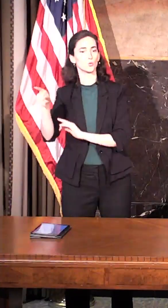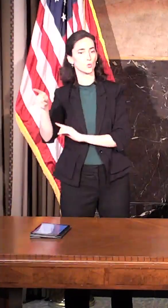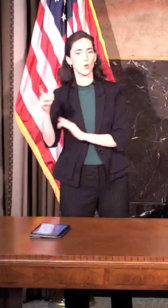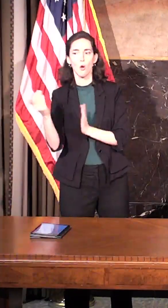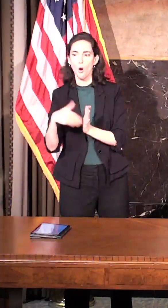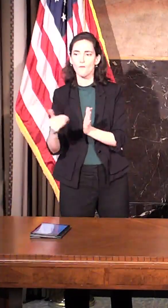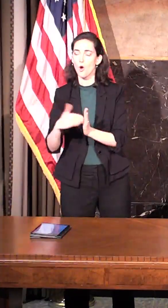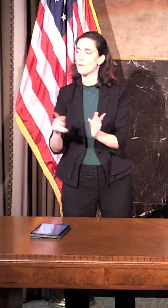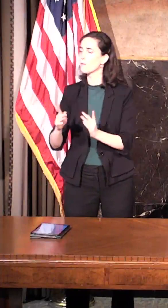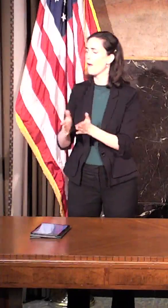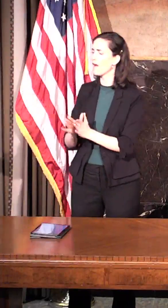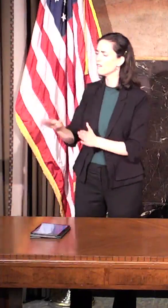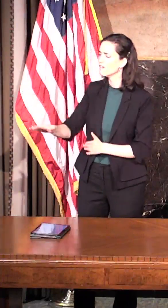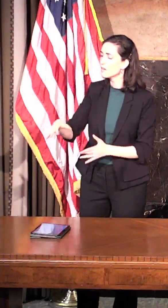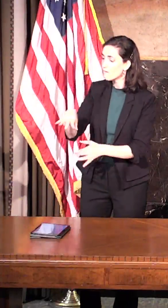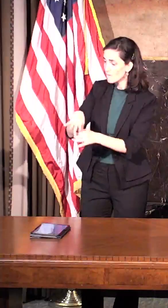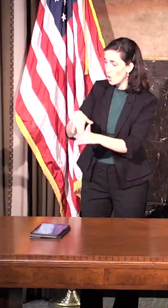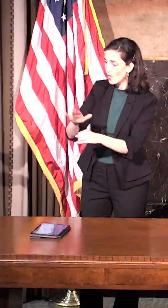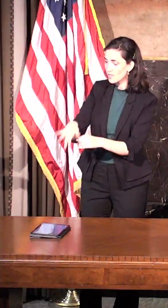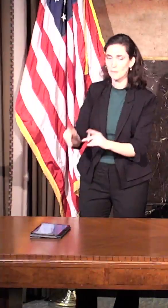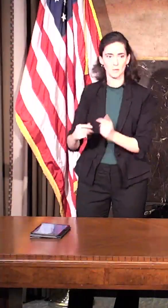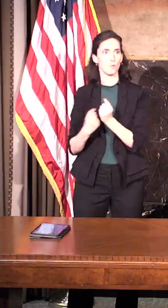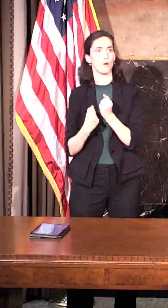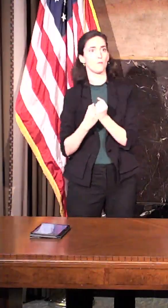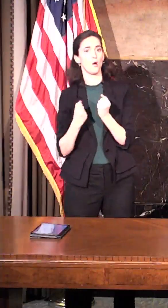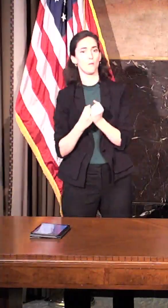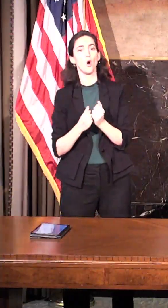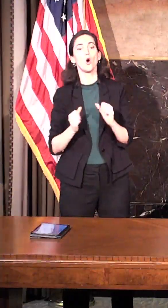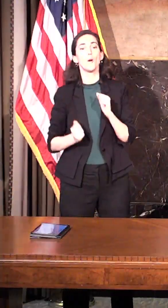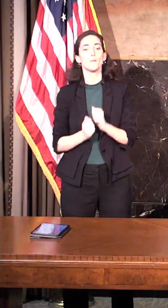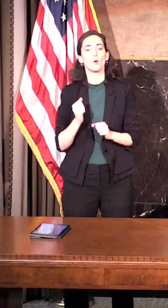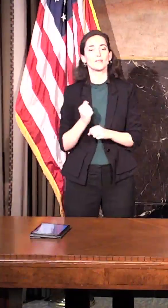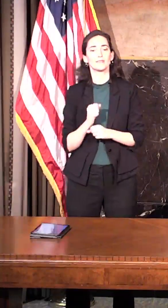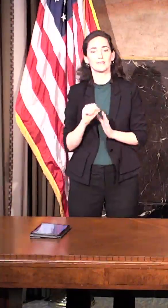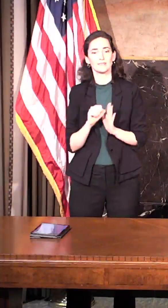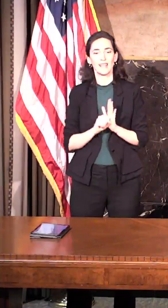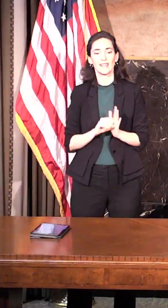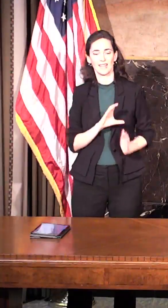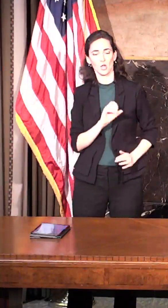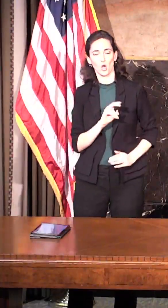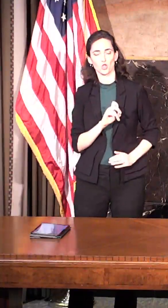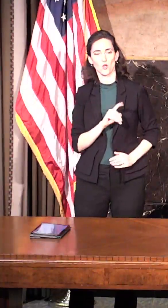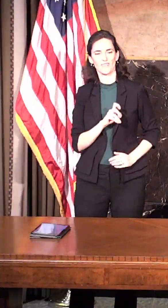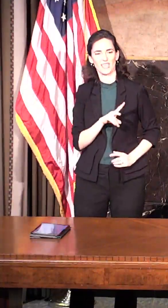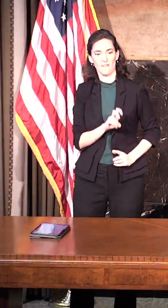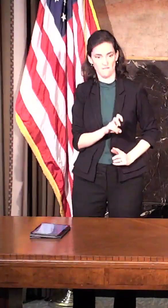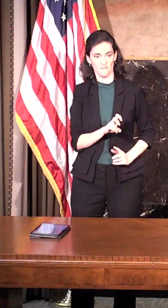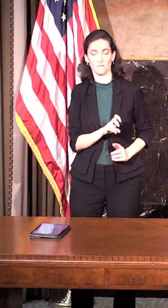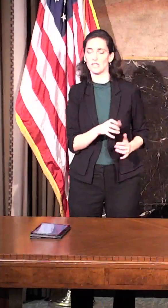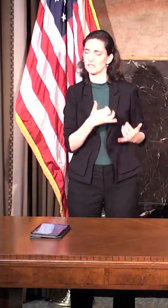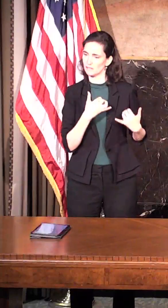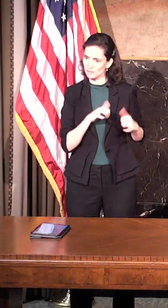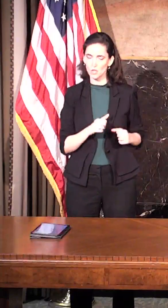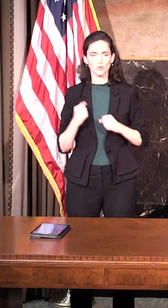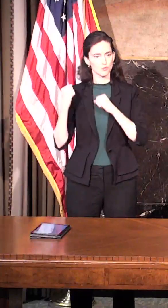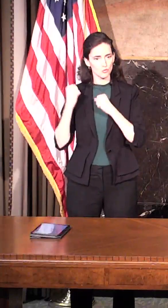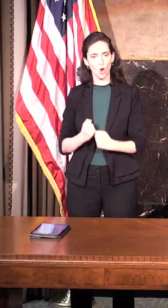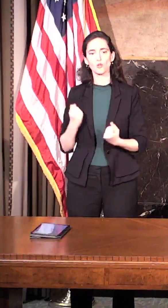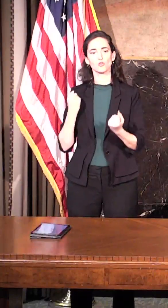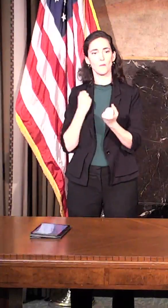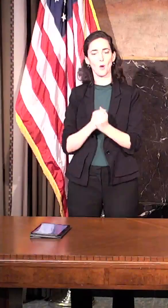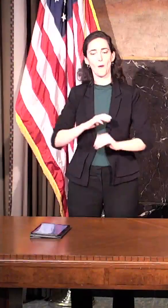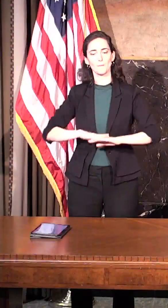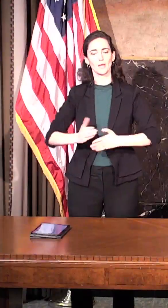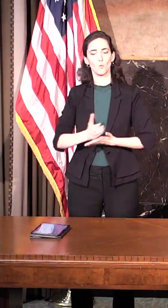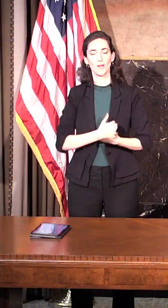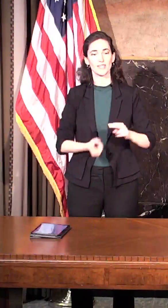they're given opportunity to vote on it. The most conservative states in the country overwhelmingly support an increase in the minimum